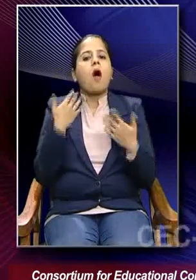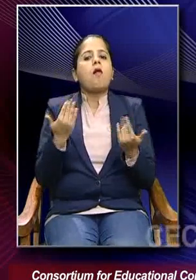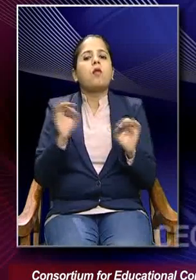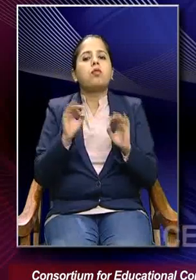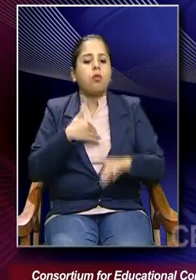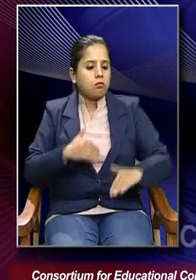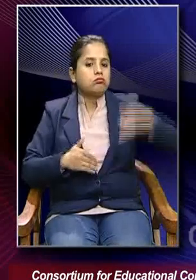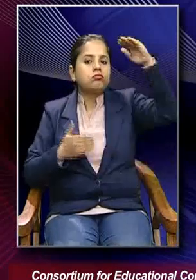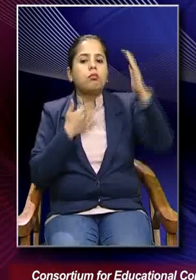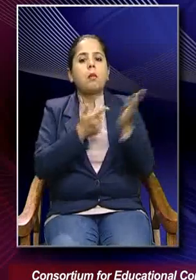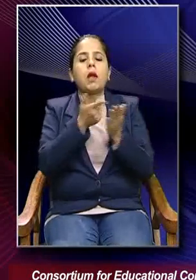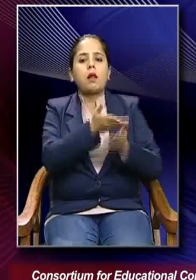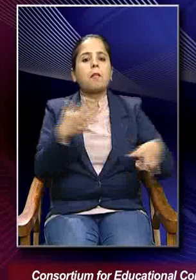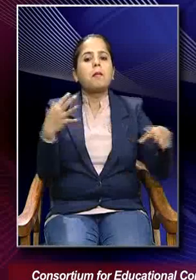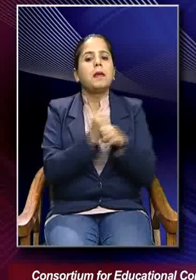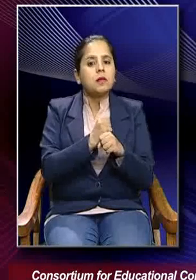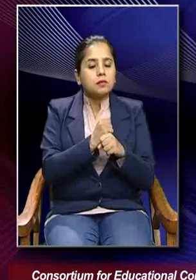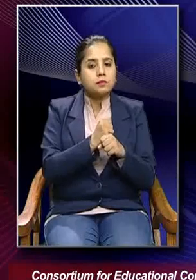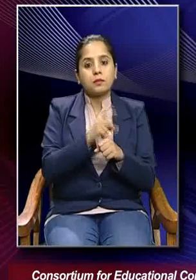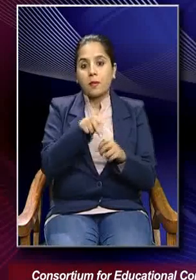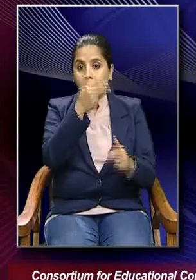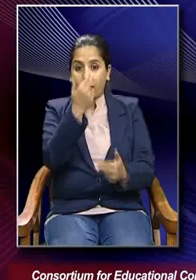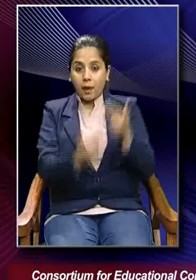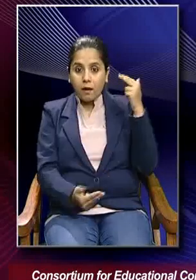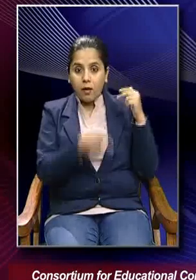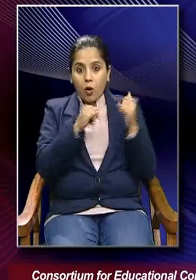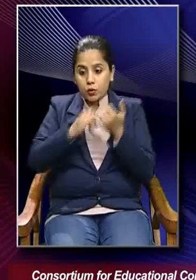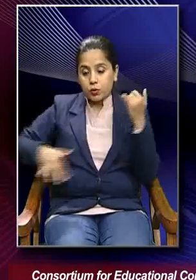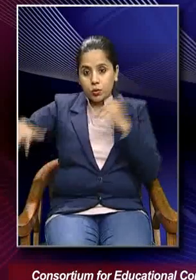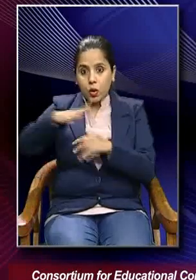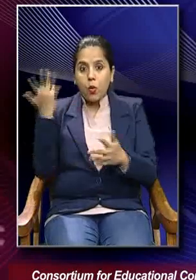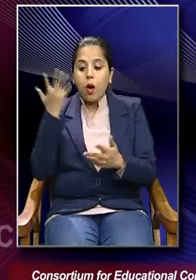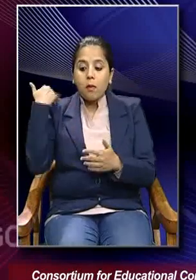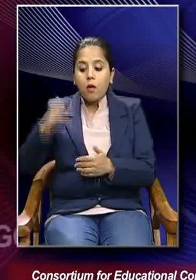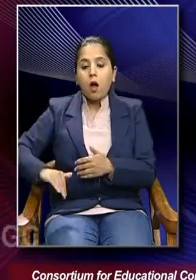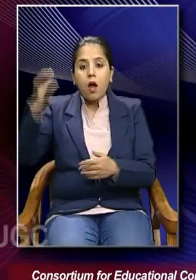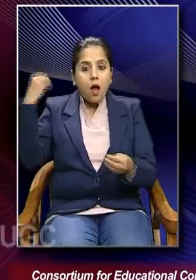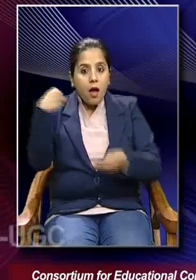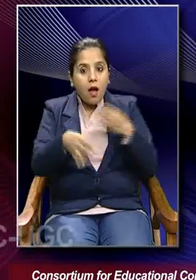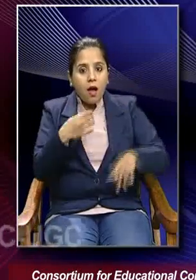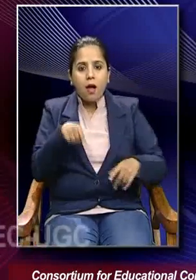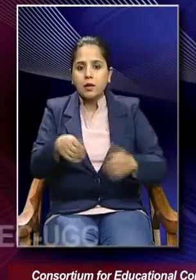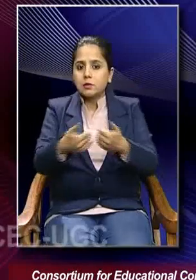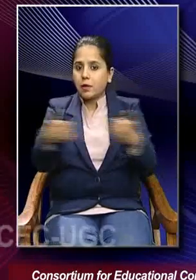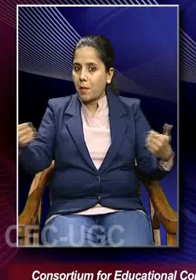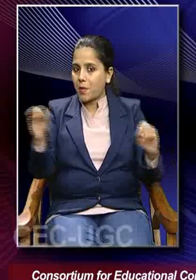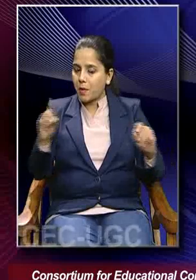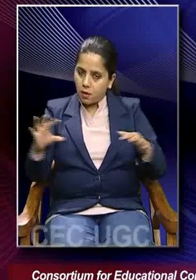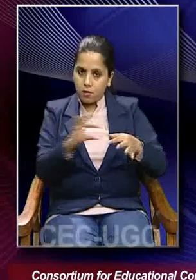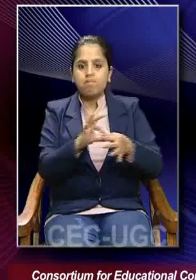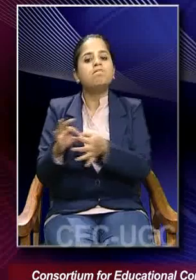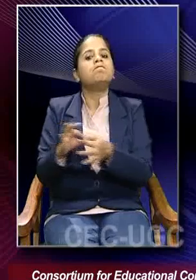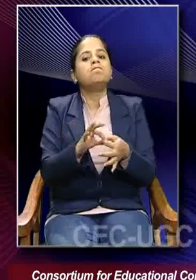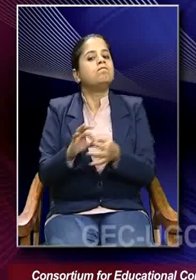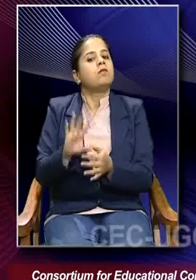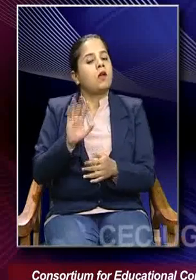are not available. So the biography and the social context are not to look separate. They are connected,